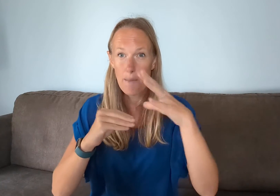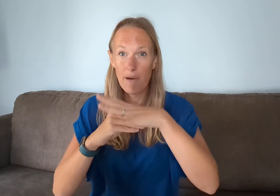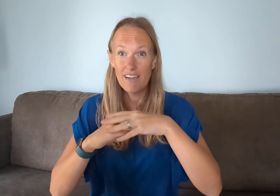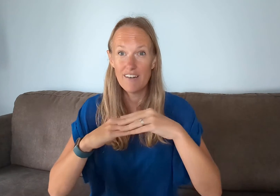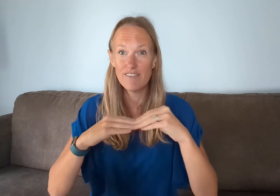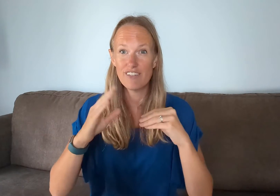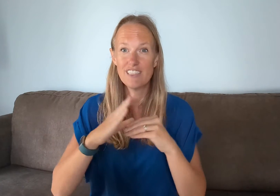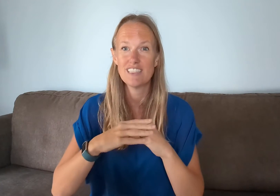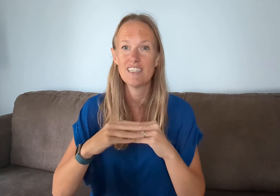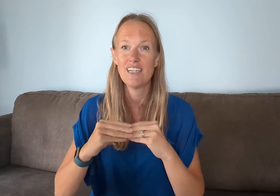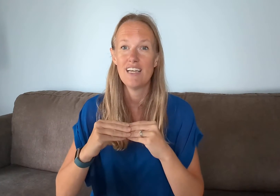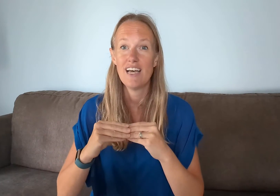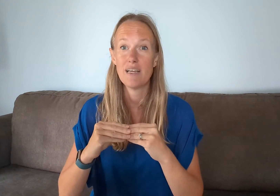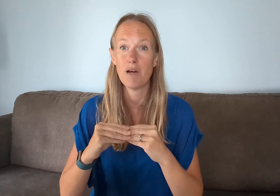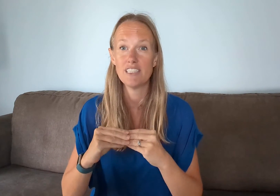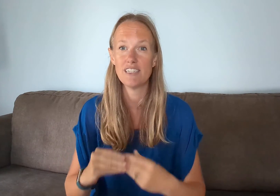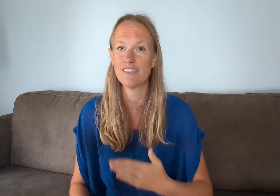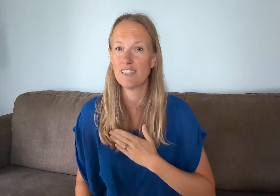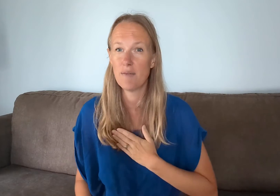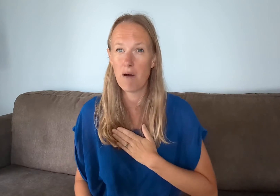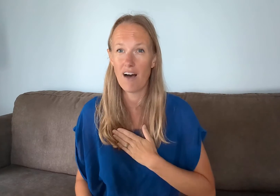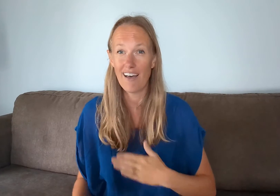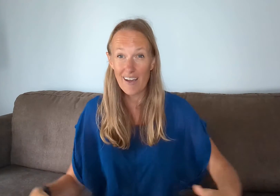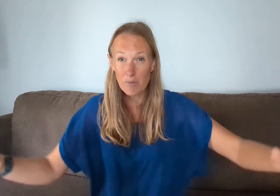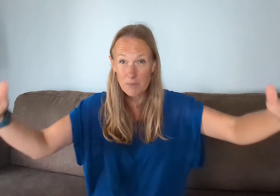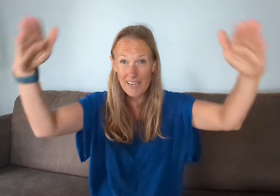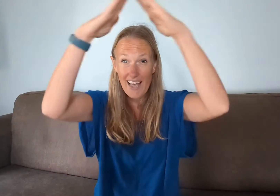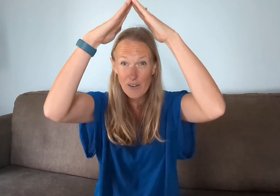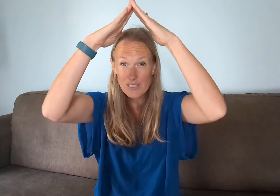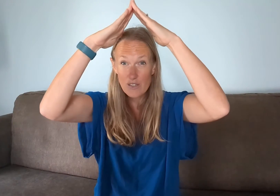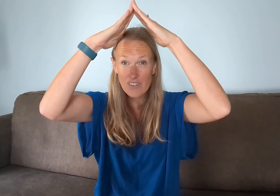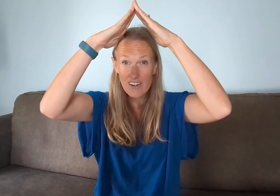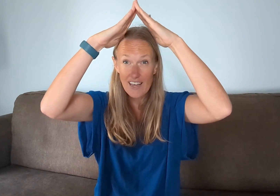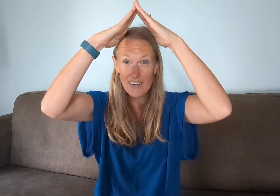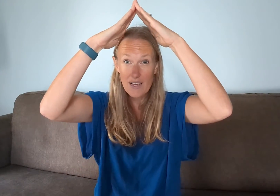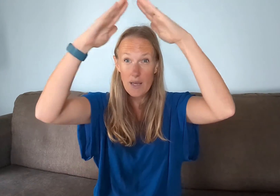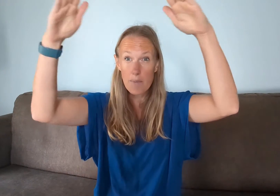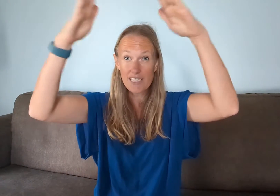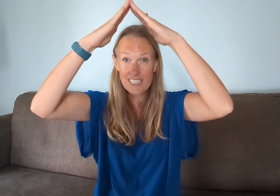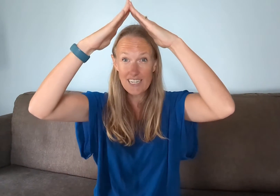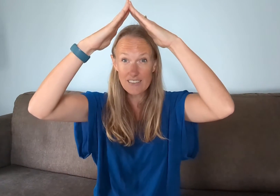my comfort, and then my shelter, my, almost make a house over your head, my